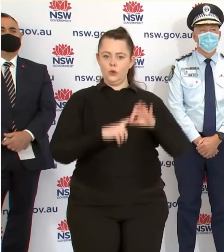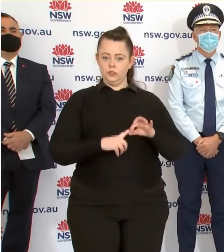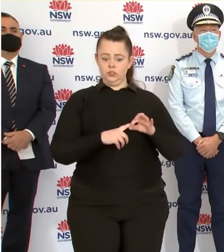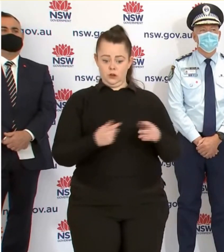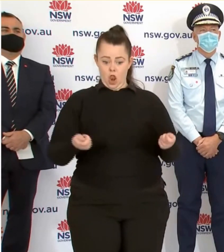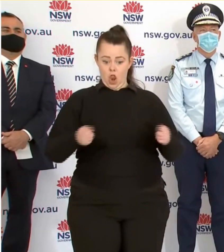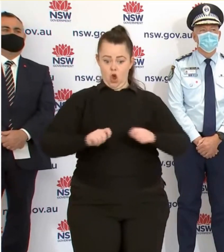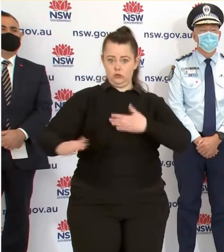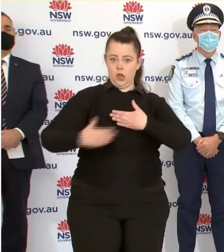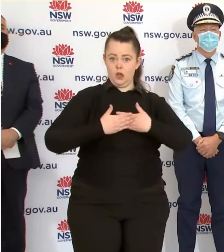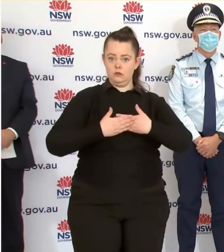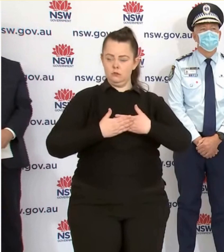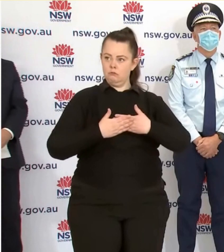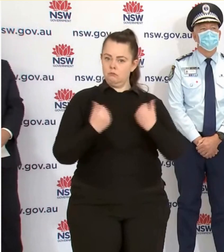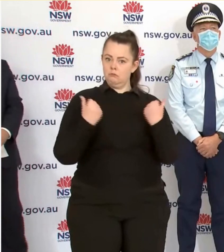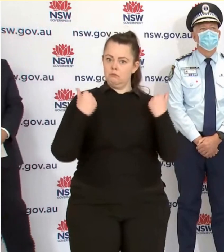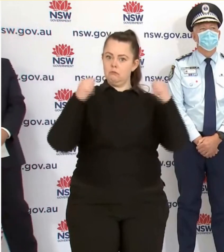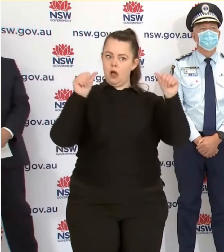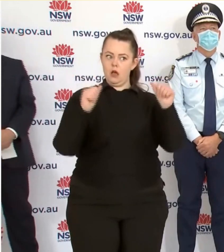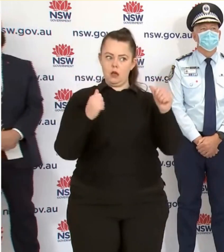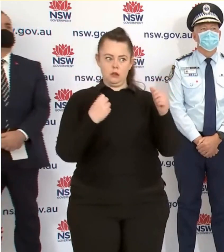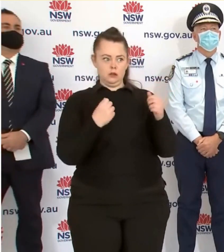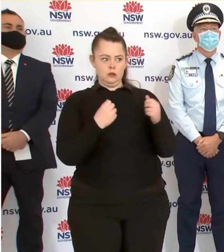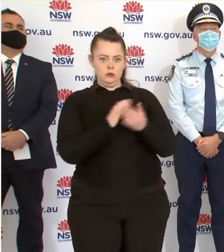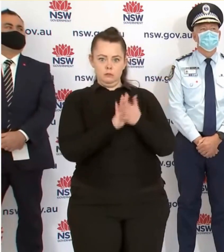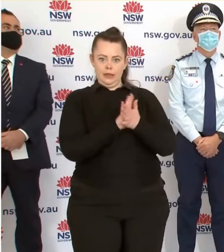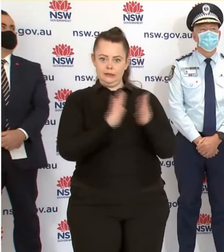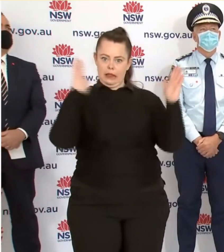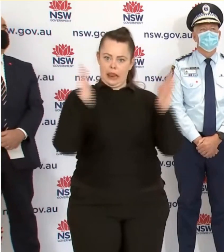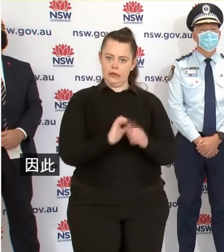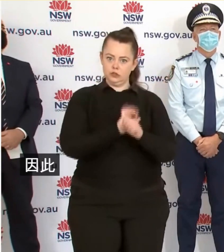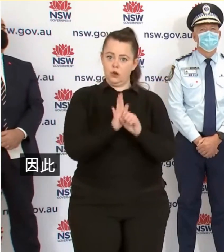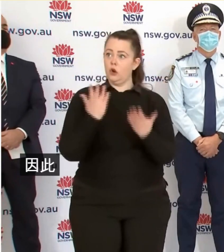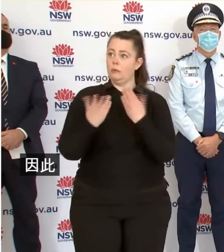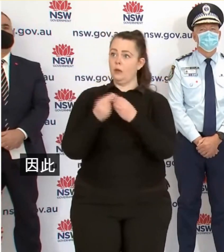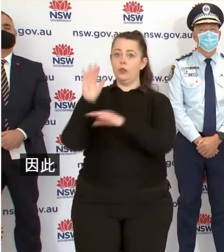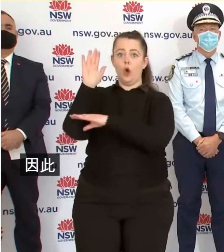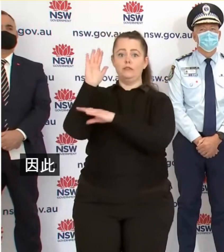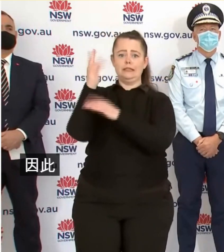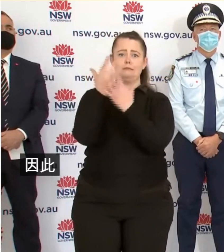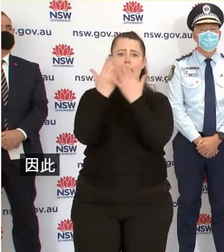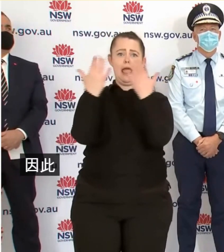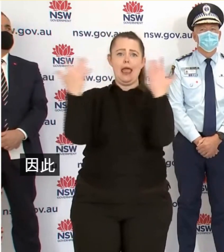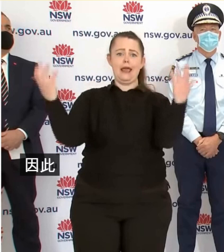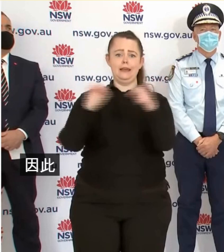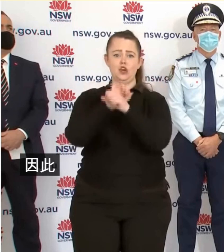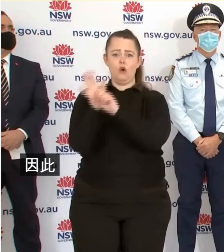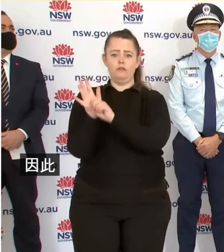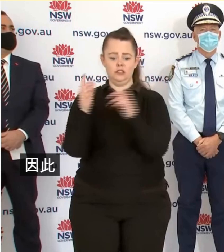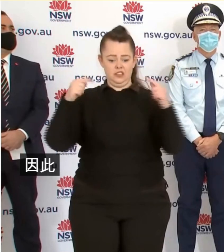cases. That's correct. Every day. In your view, has the lockdown worked? And if not, why not? So the lockdown